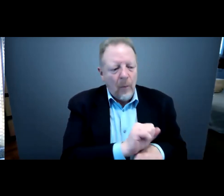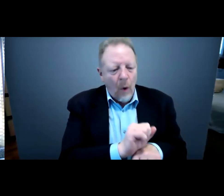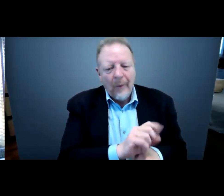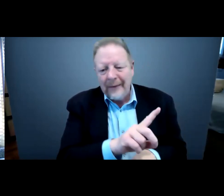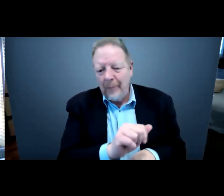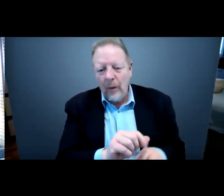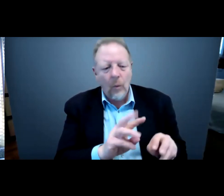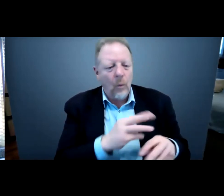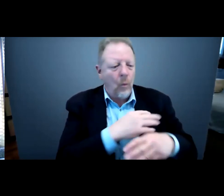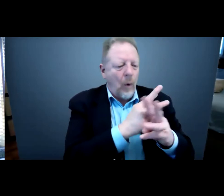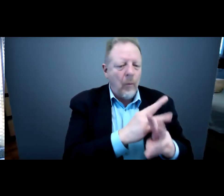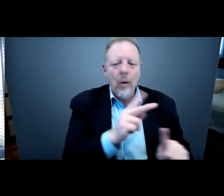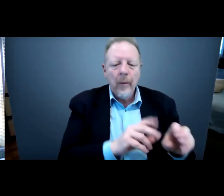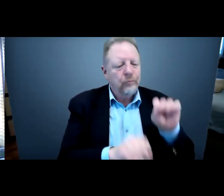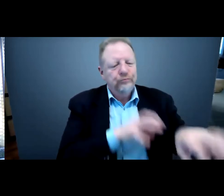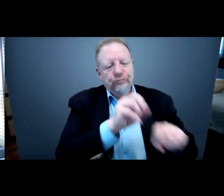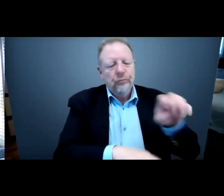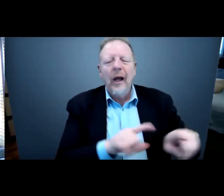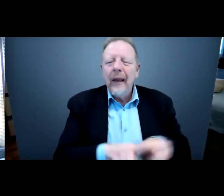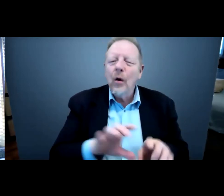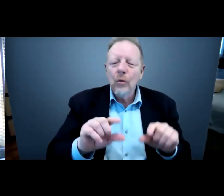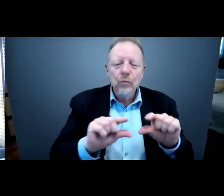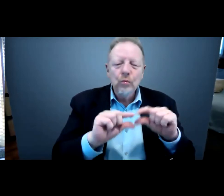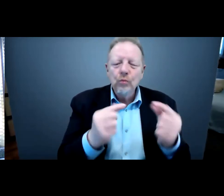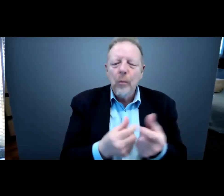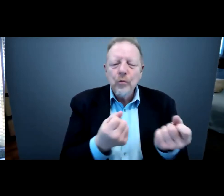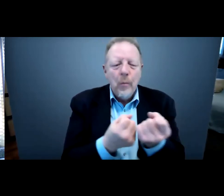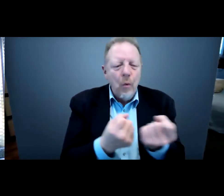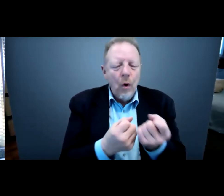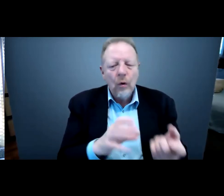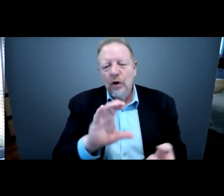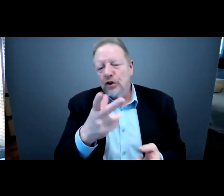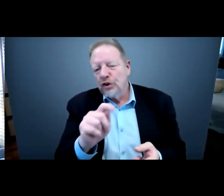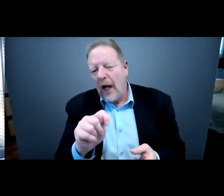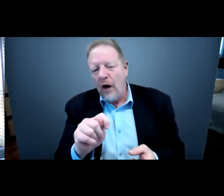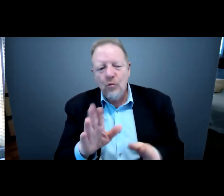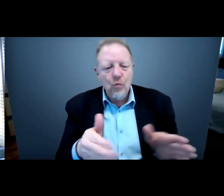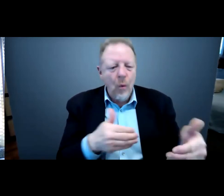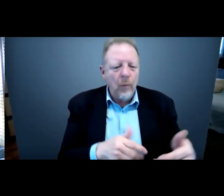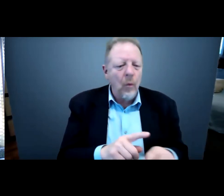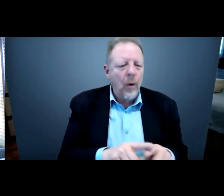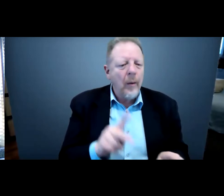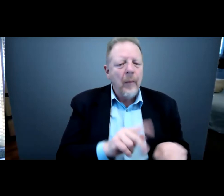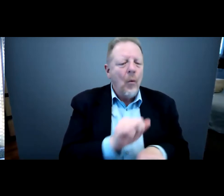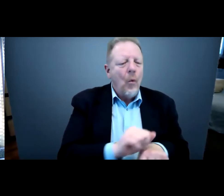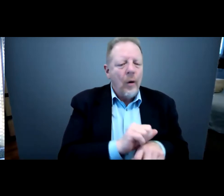can chime in on things and how they overcame things. So it can be kind of like a